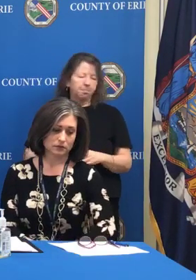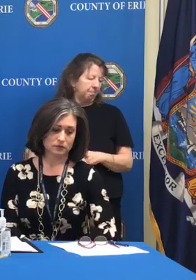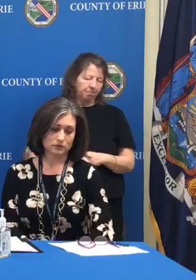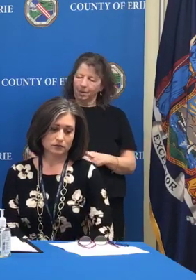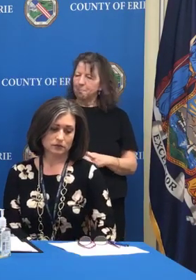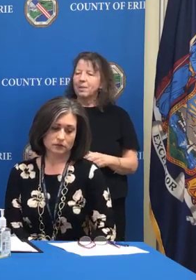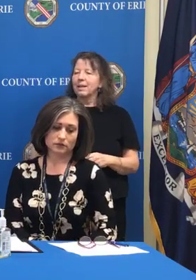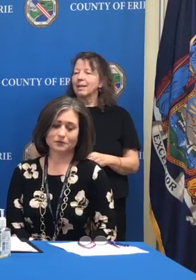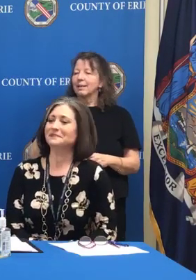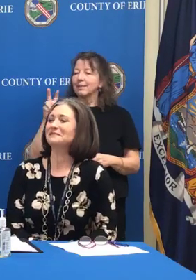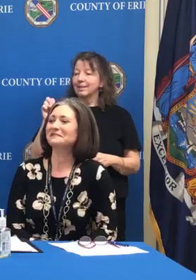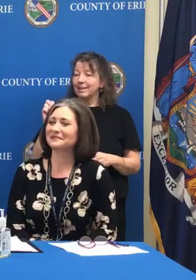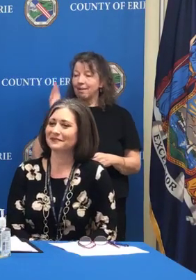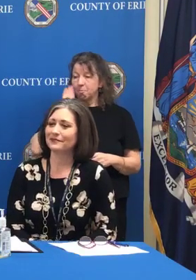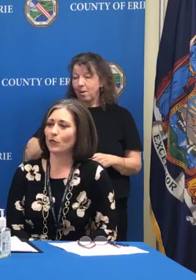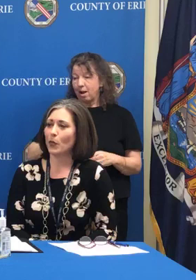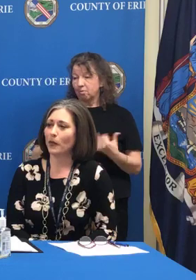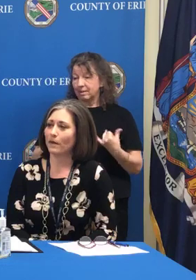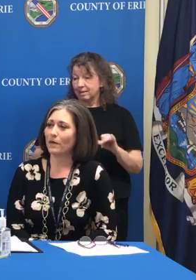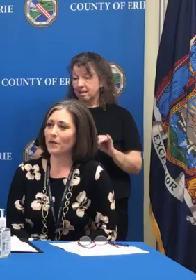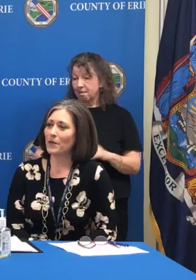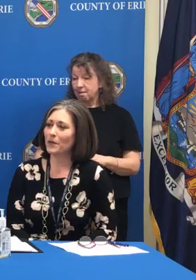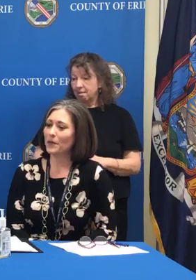not, Steve Brown, are you still on?